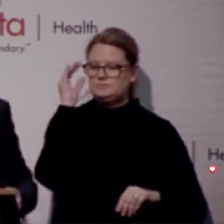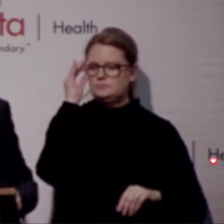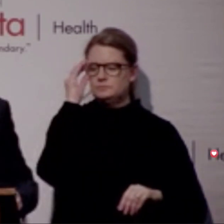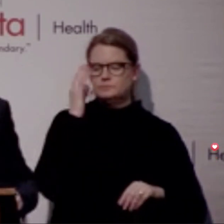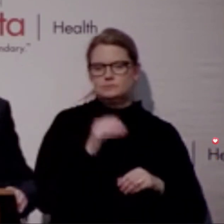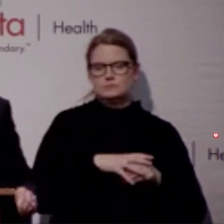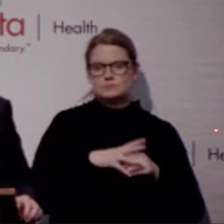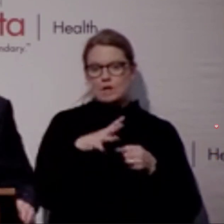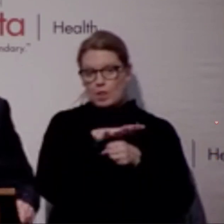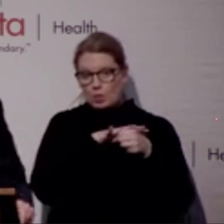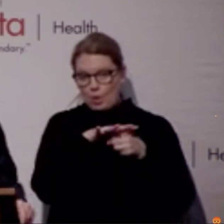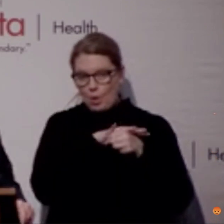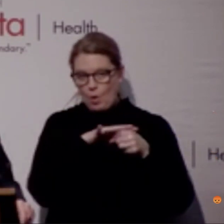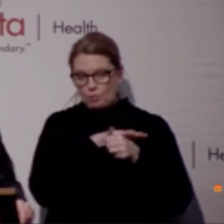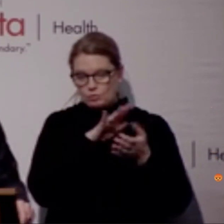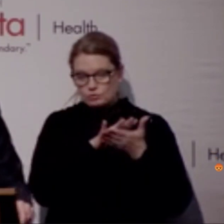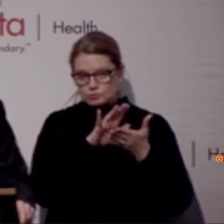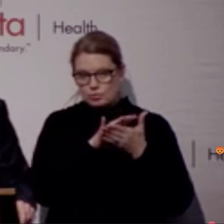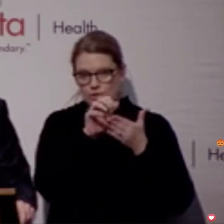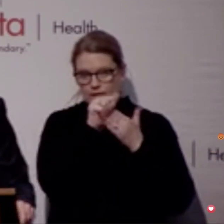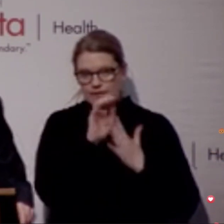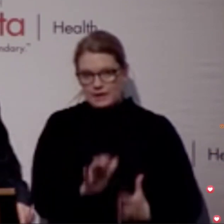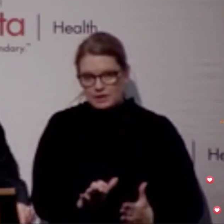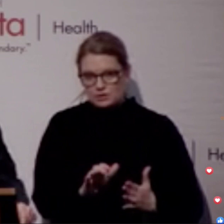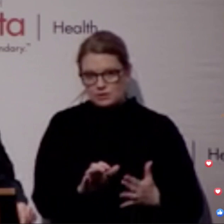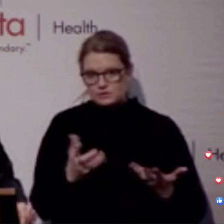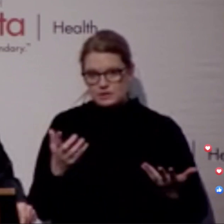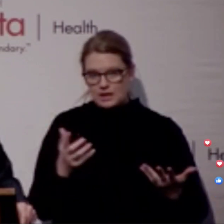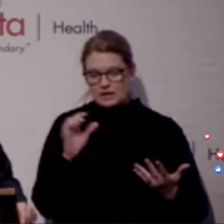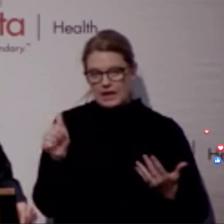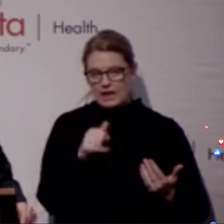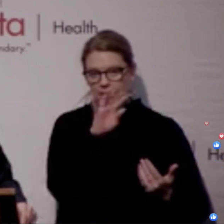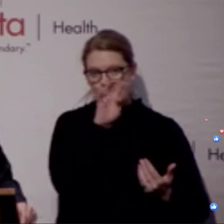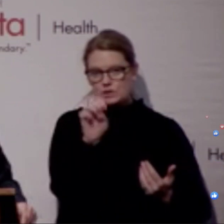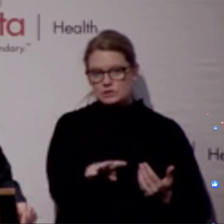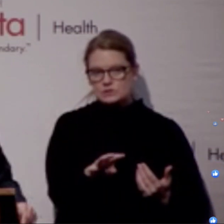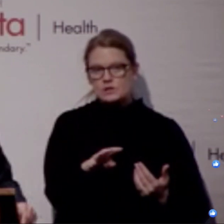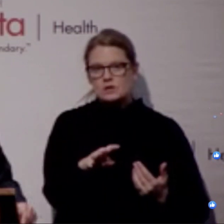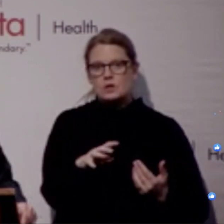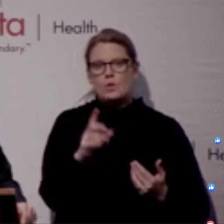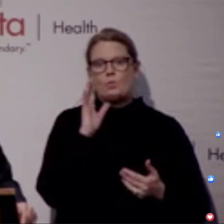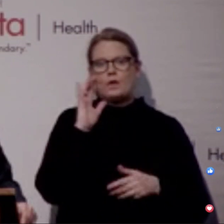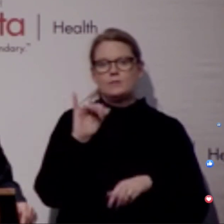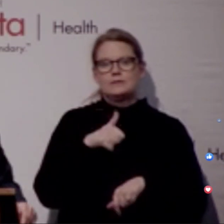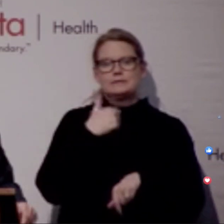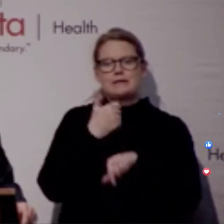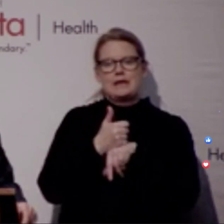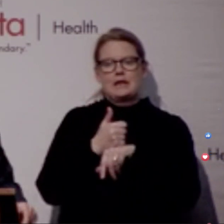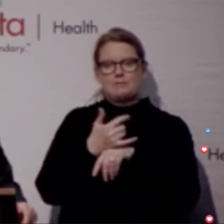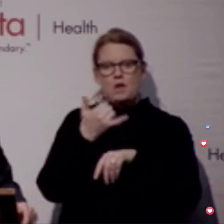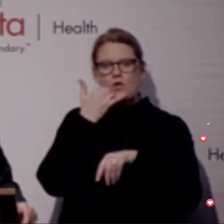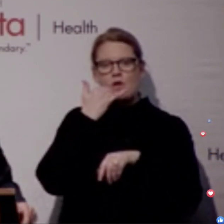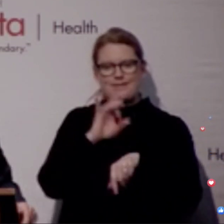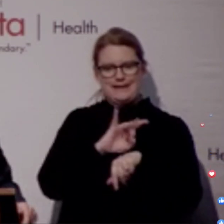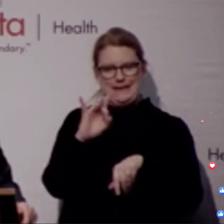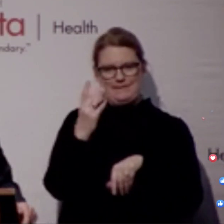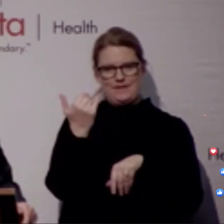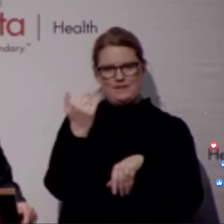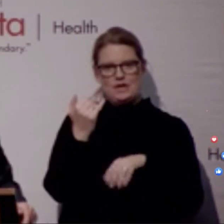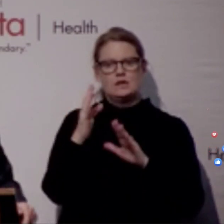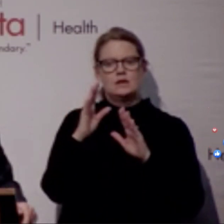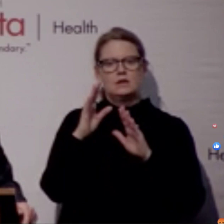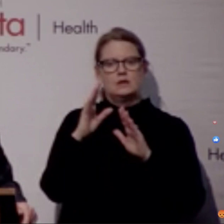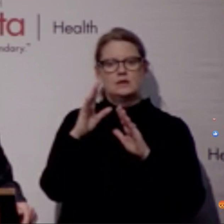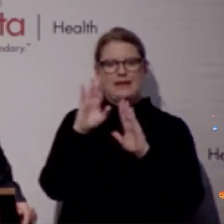what local school leaders and the questions that they might have, we're setting up a call for 8:15 p.m. tonight, so half an hour from